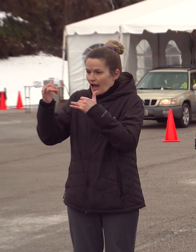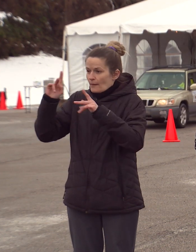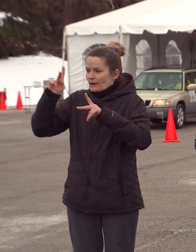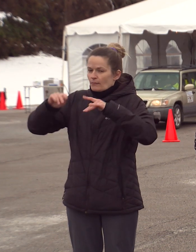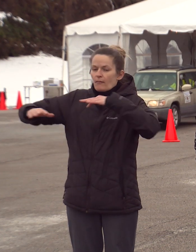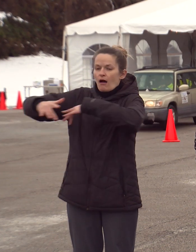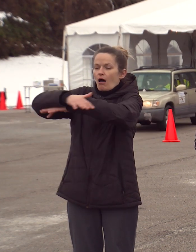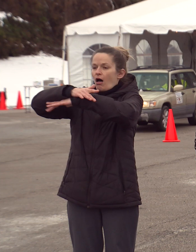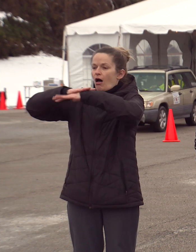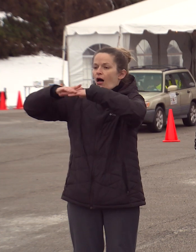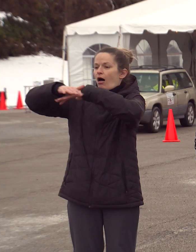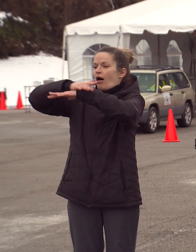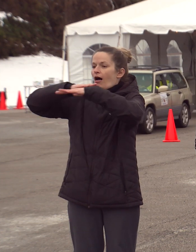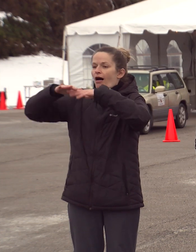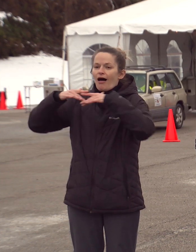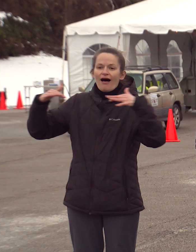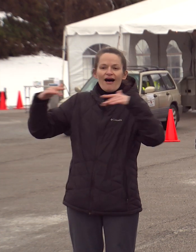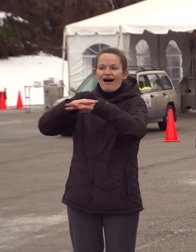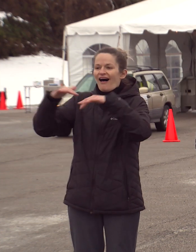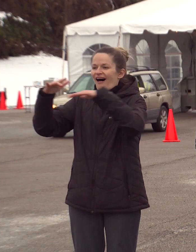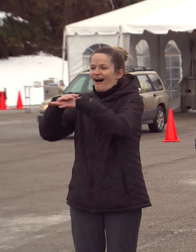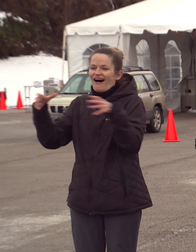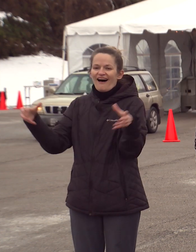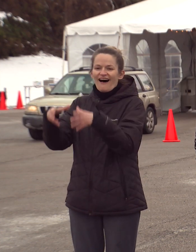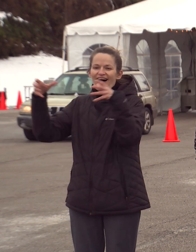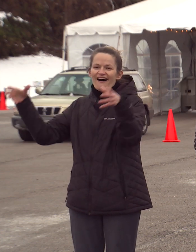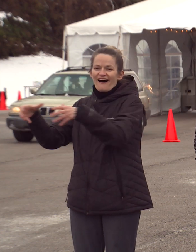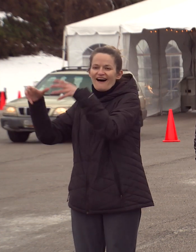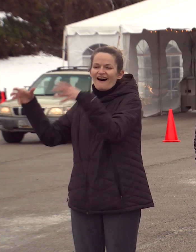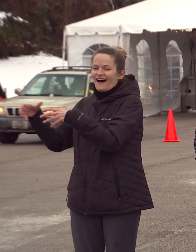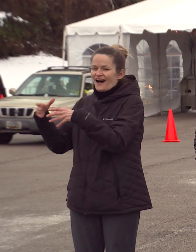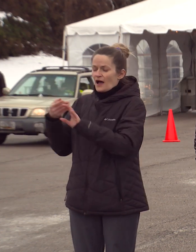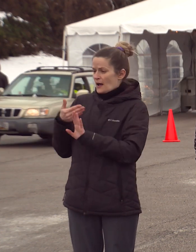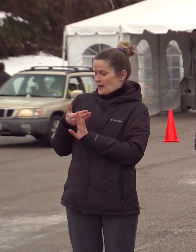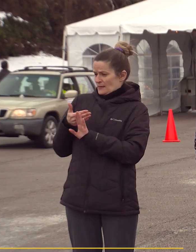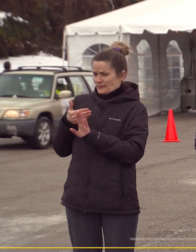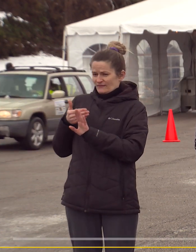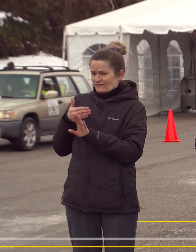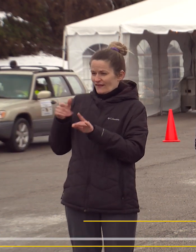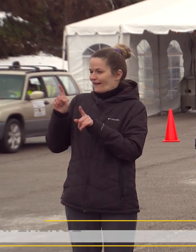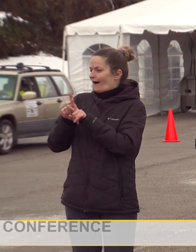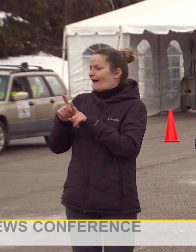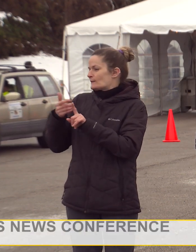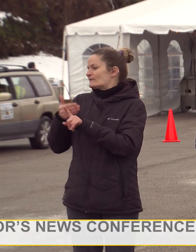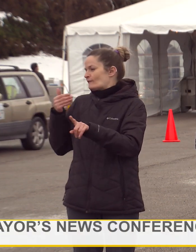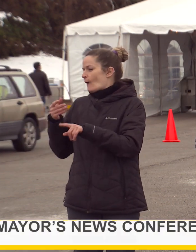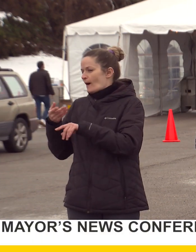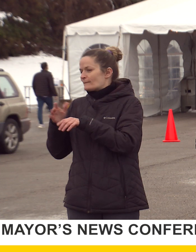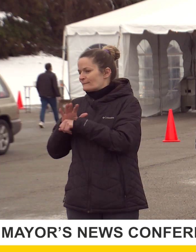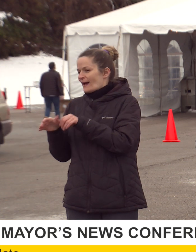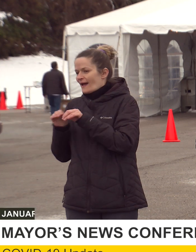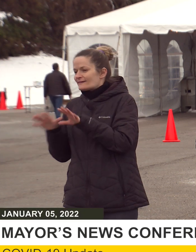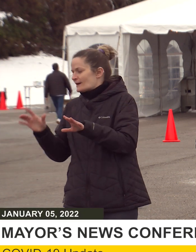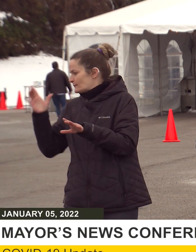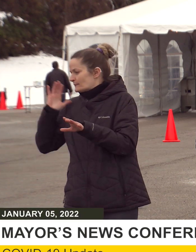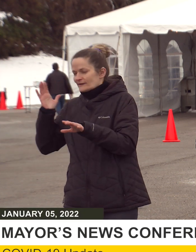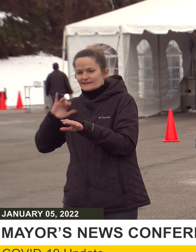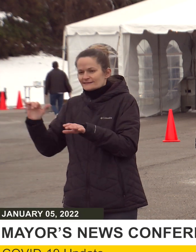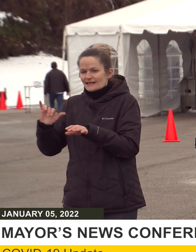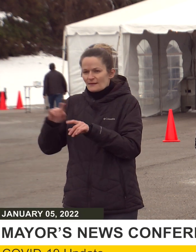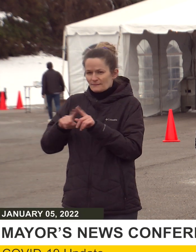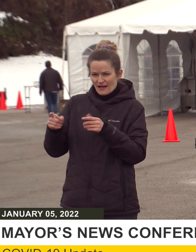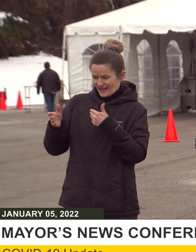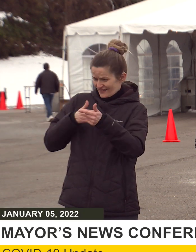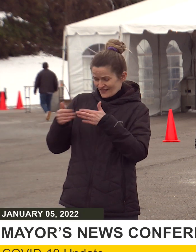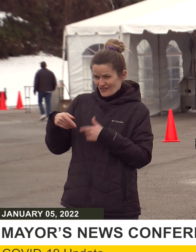at same or higher levels than they did pre-pandemic, and the risk is there. We know that even if you're vaccinated, you can still